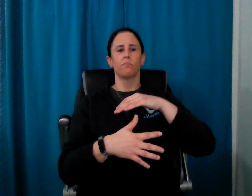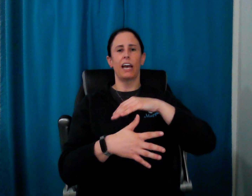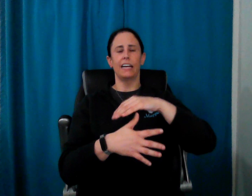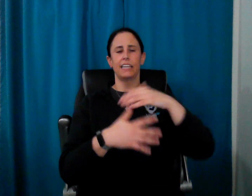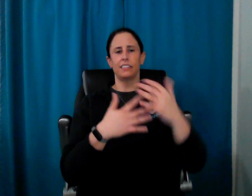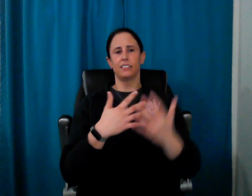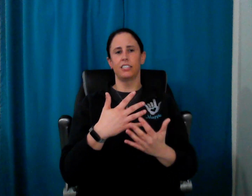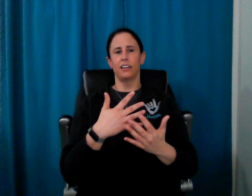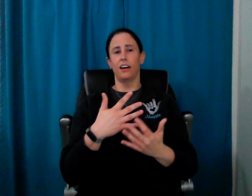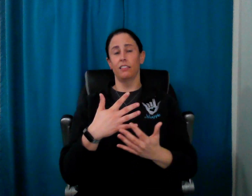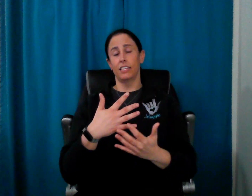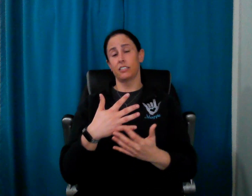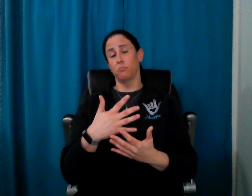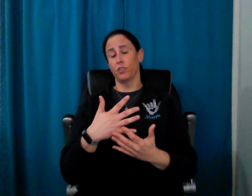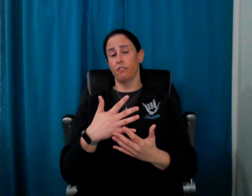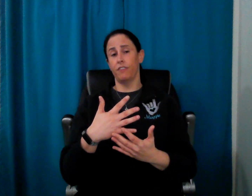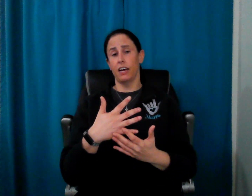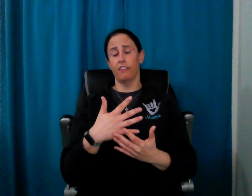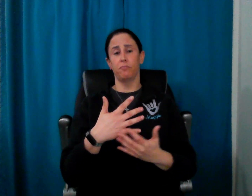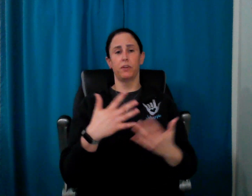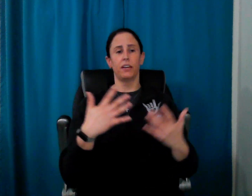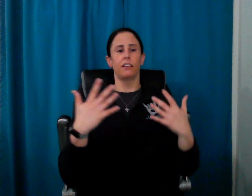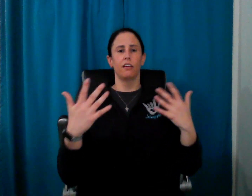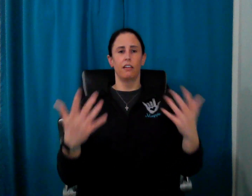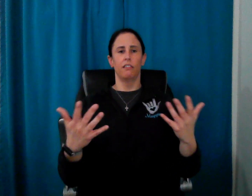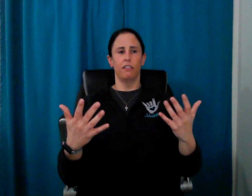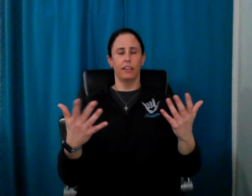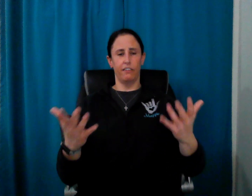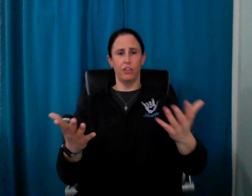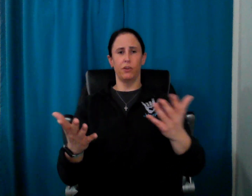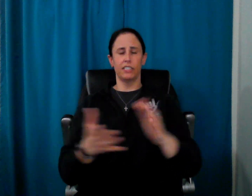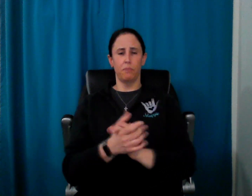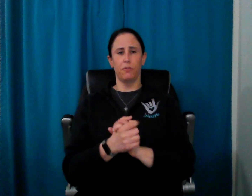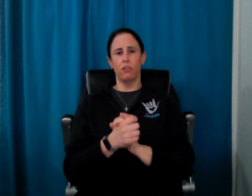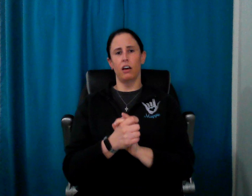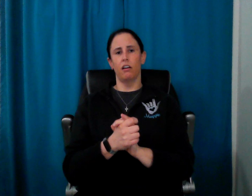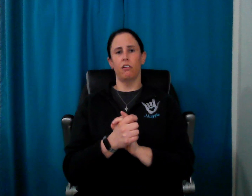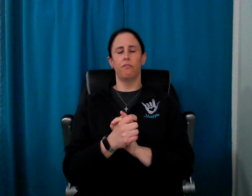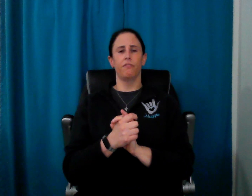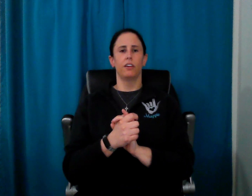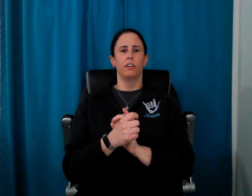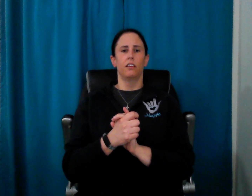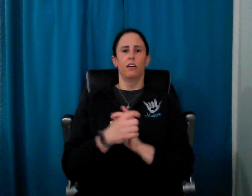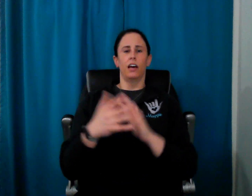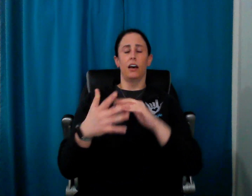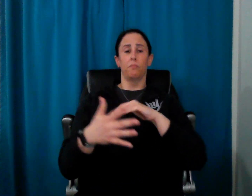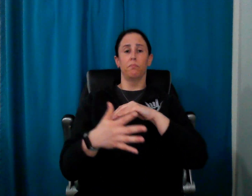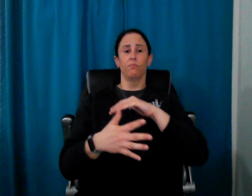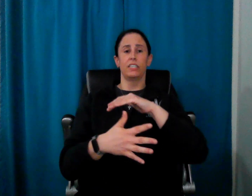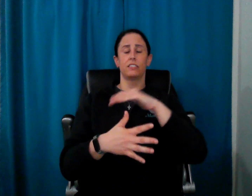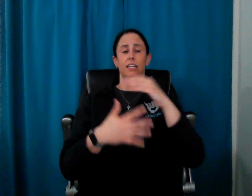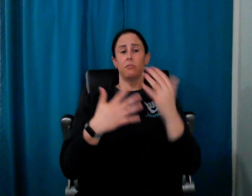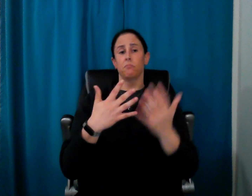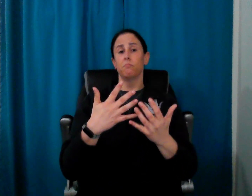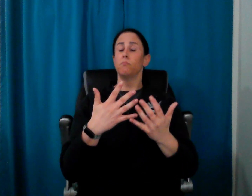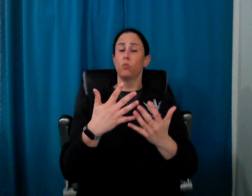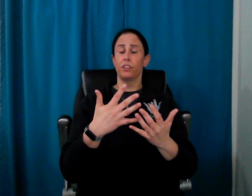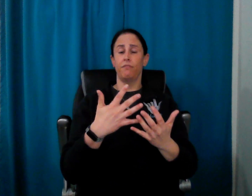I tend to not list more than 5, but giving you an example of listing more than